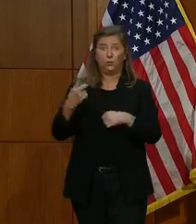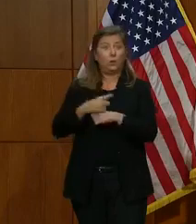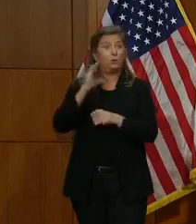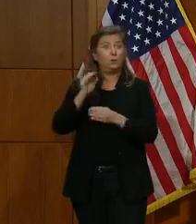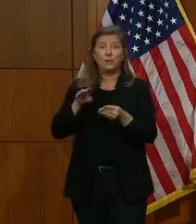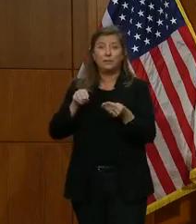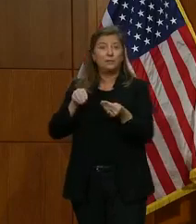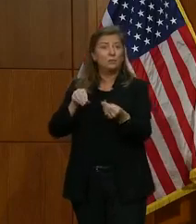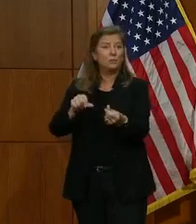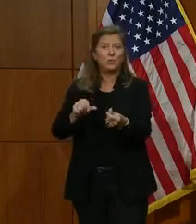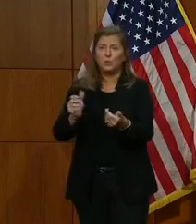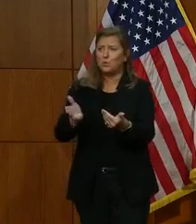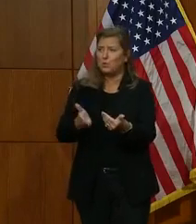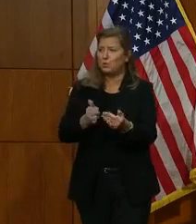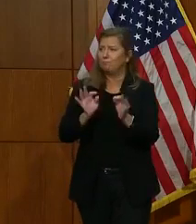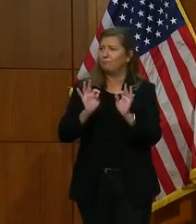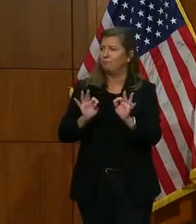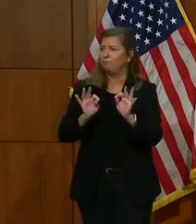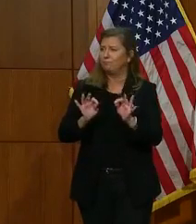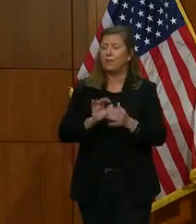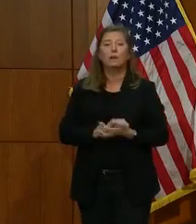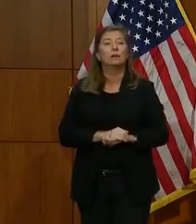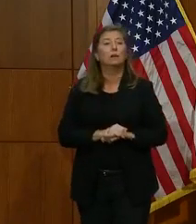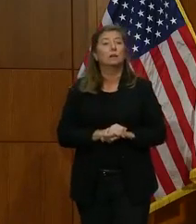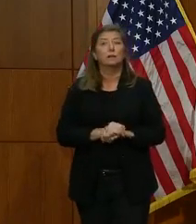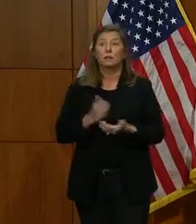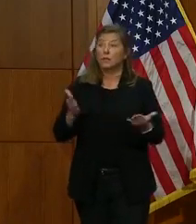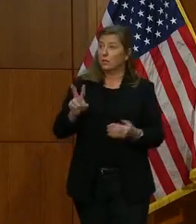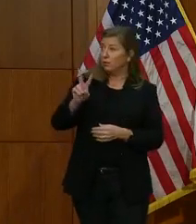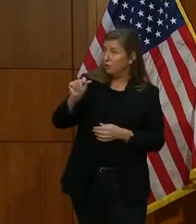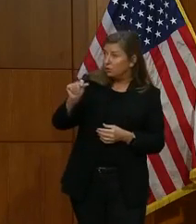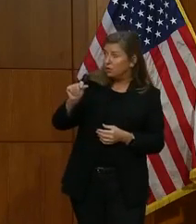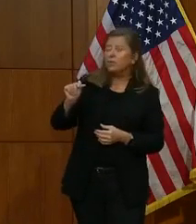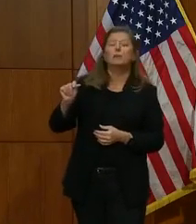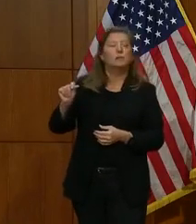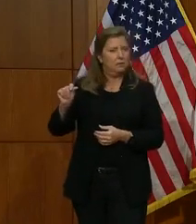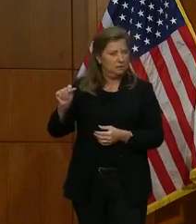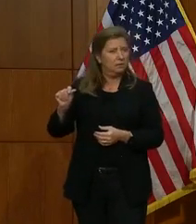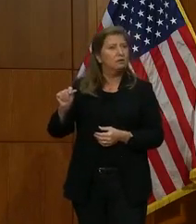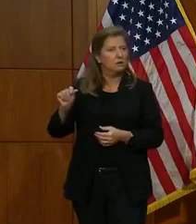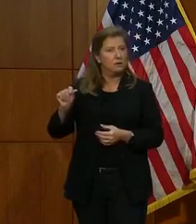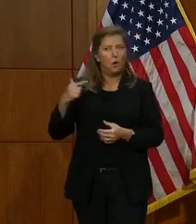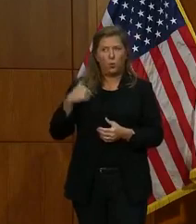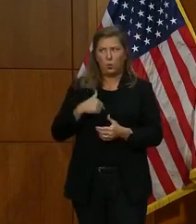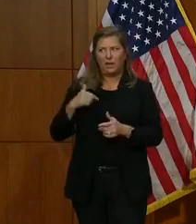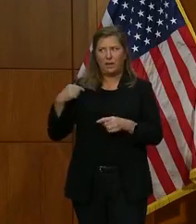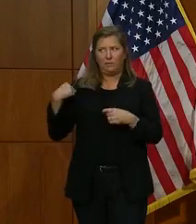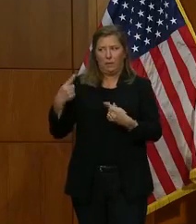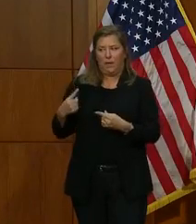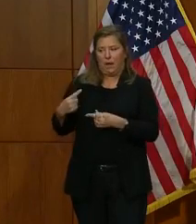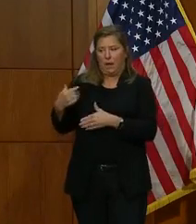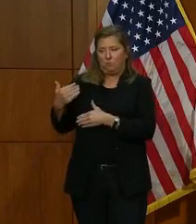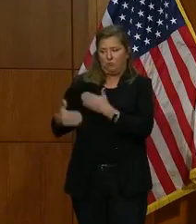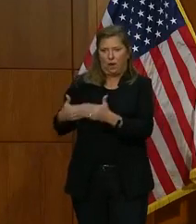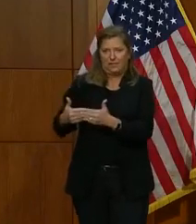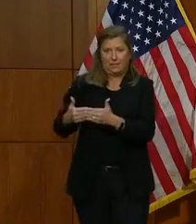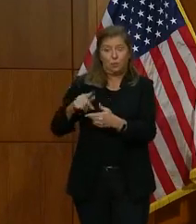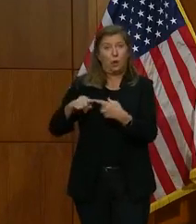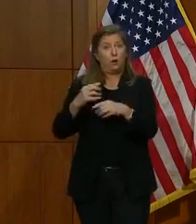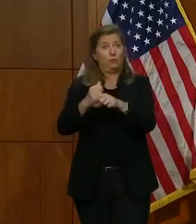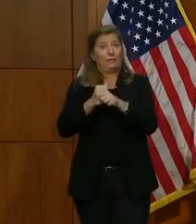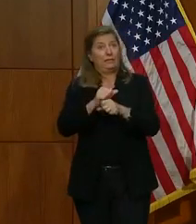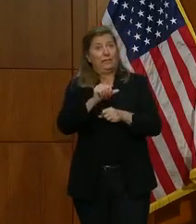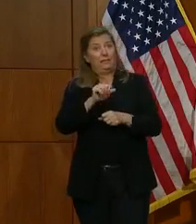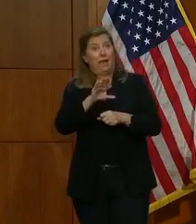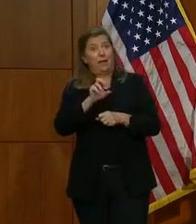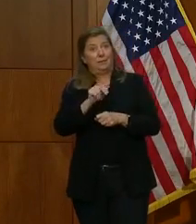today. And in Virginia, we are in a position where we've been pre-processing absentee ballots by mail, but that's